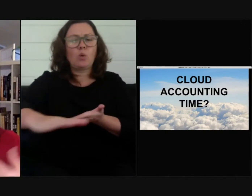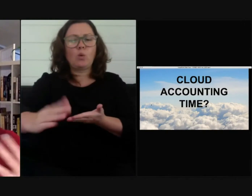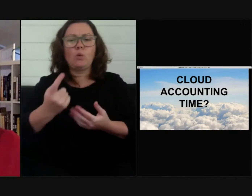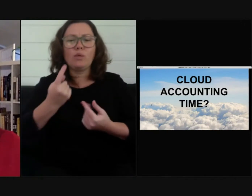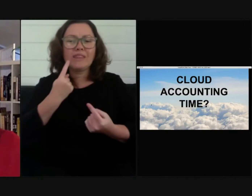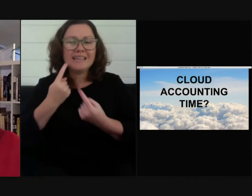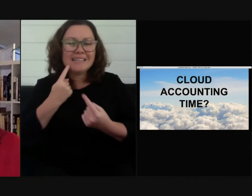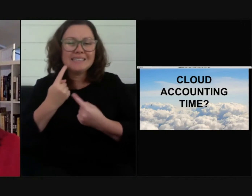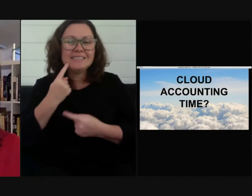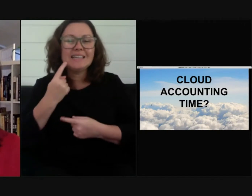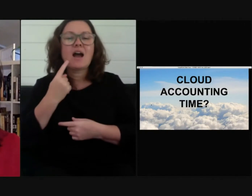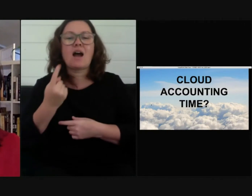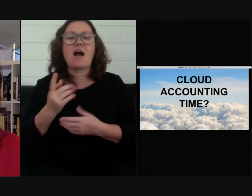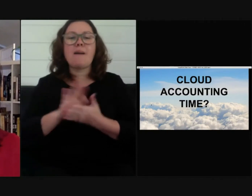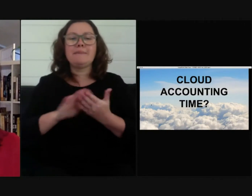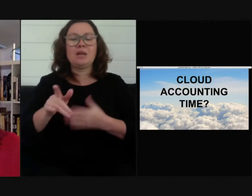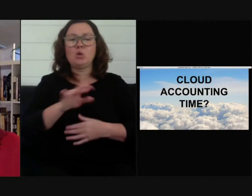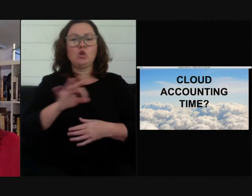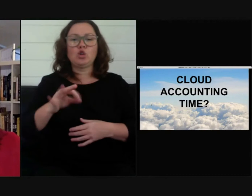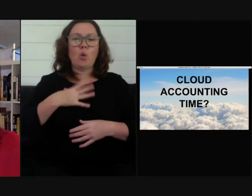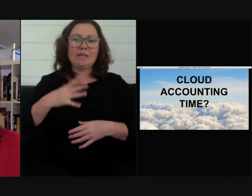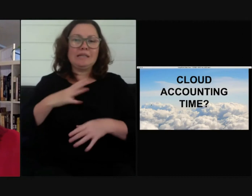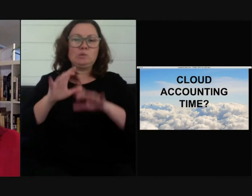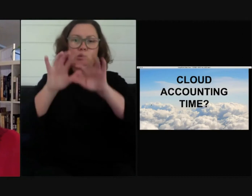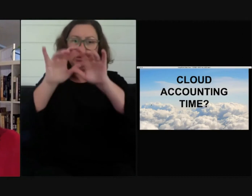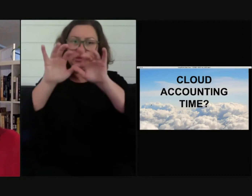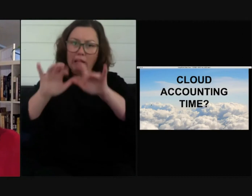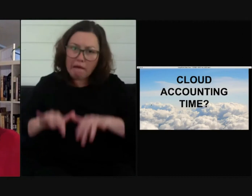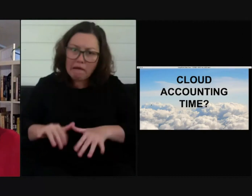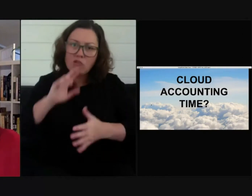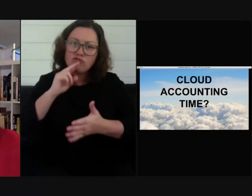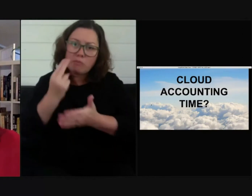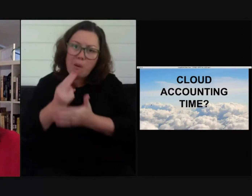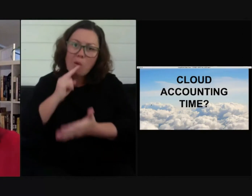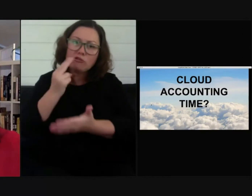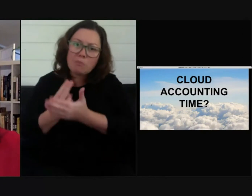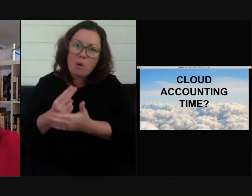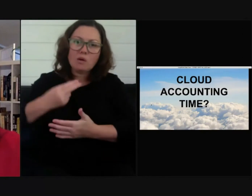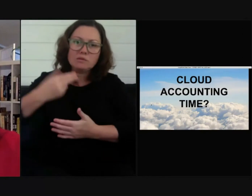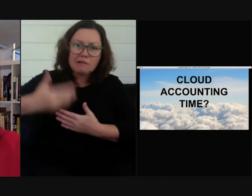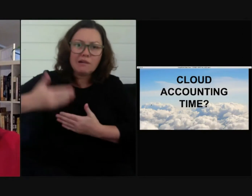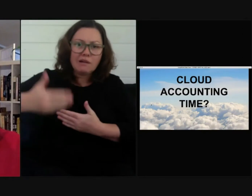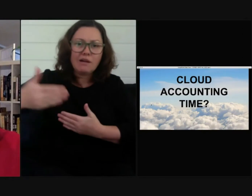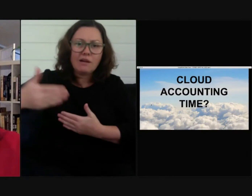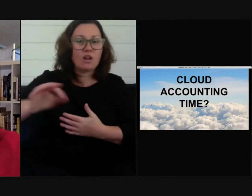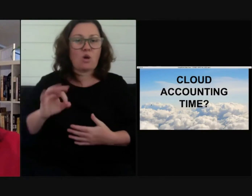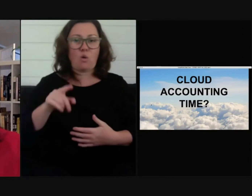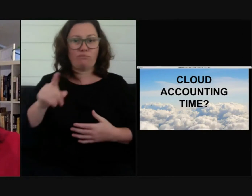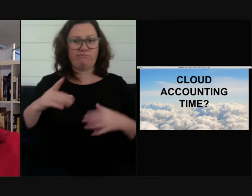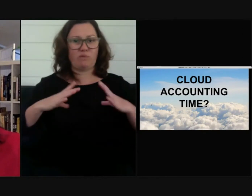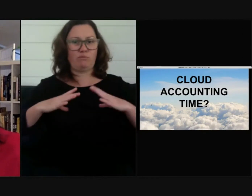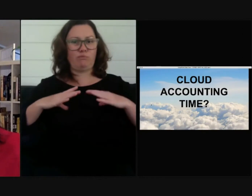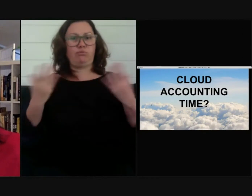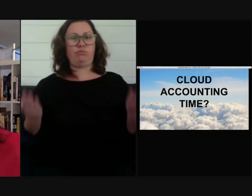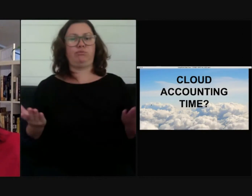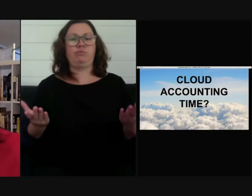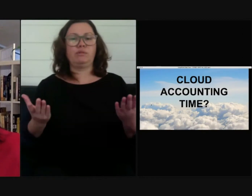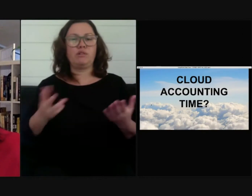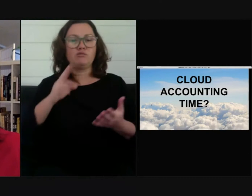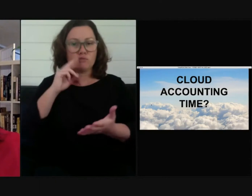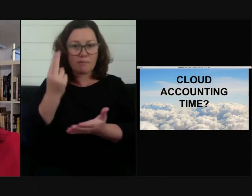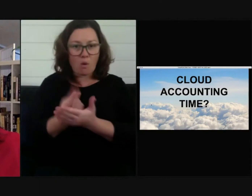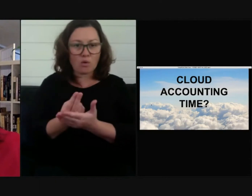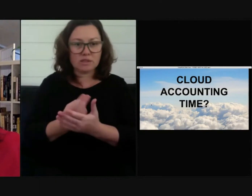can actually have some of that automated for you. Most people are aware of some of the larger cloud